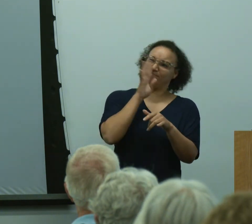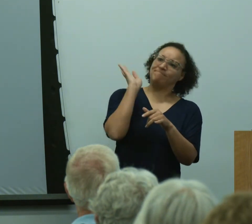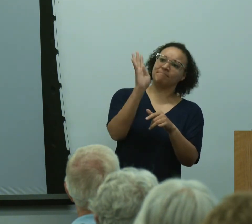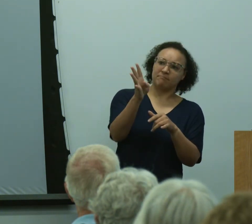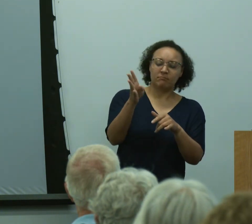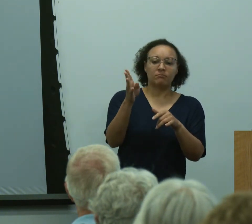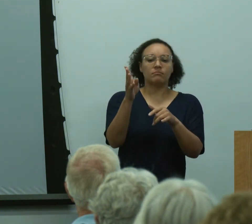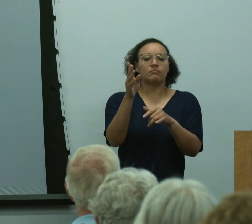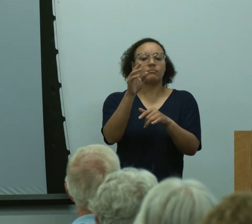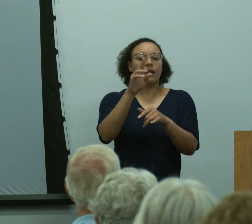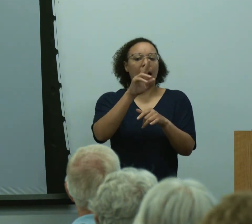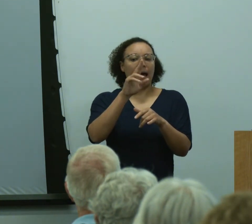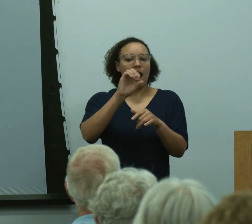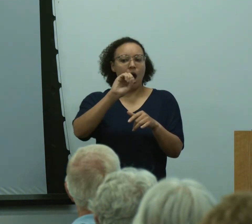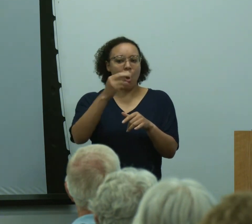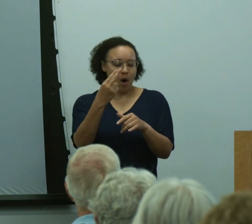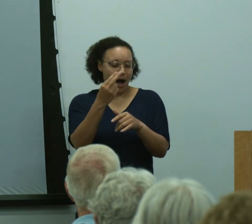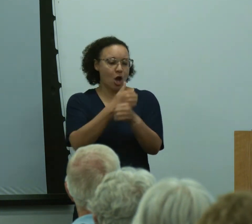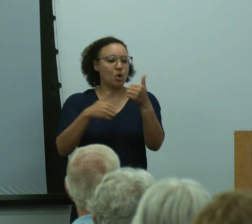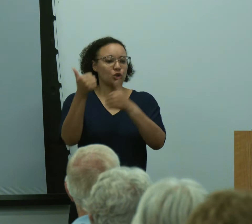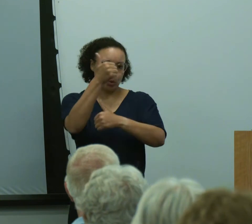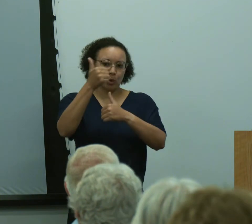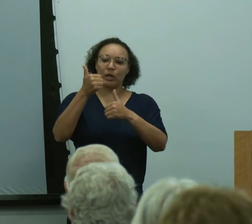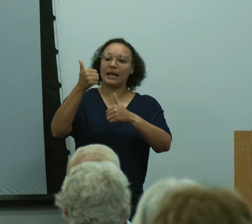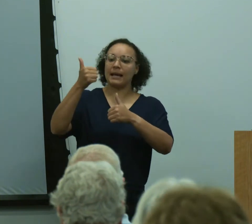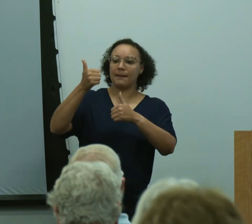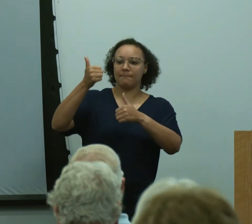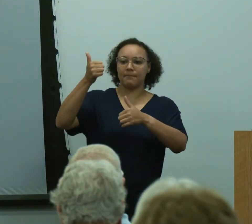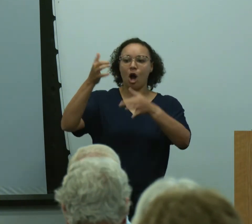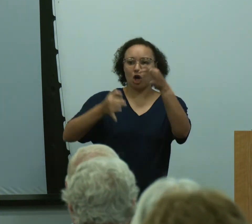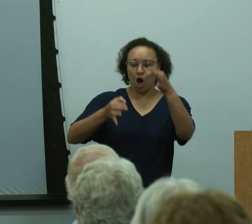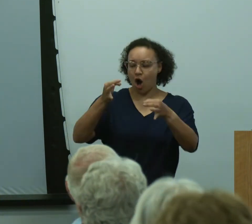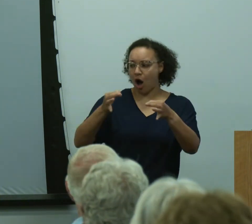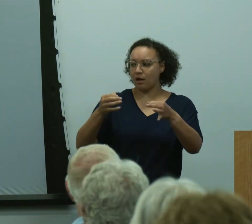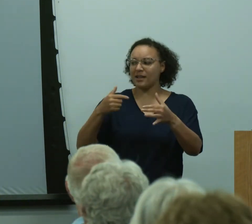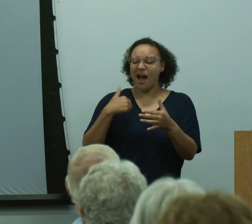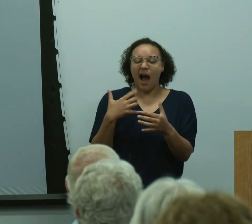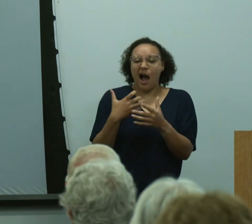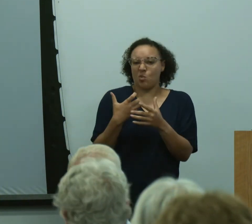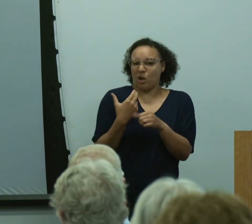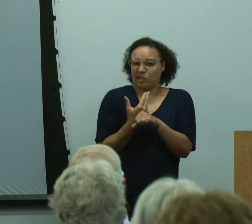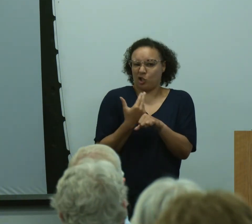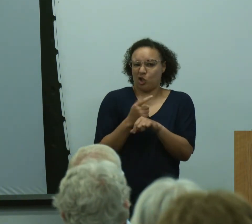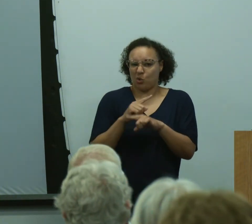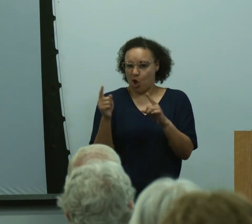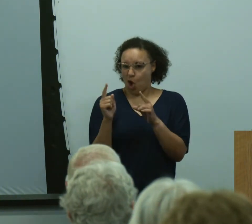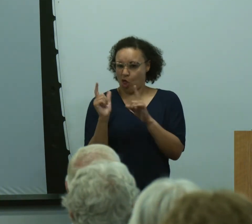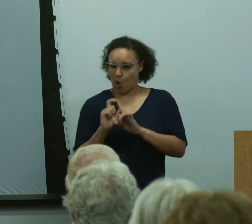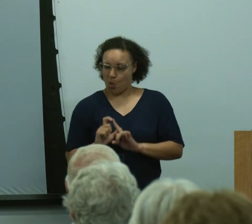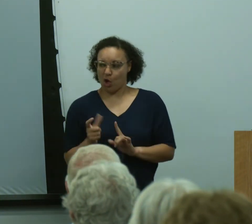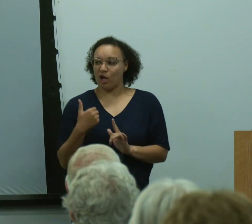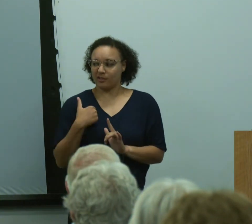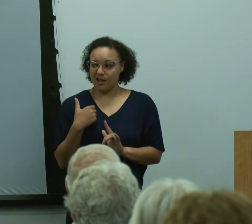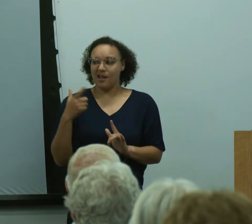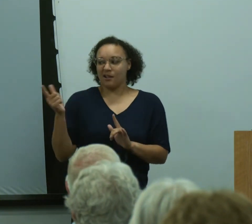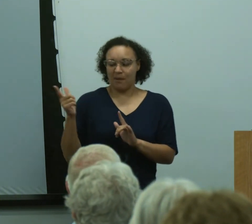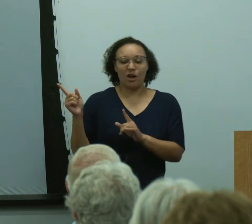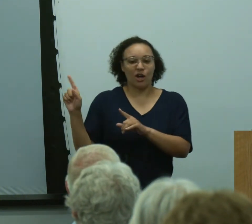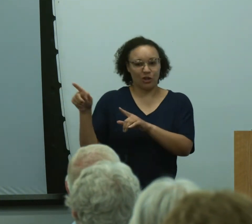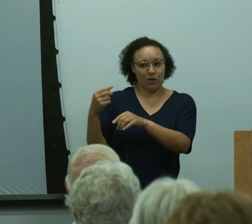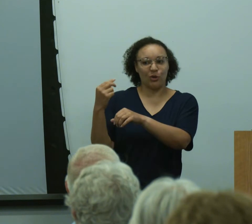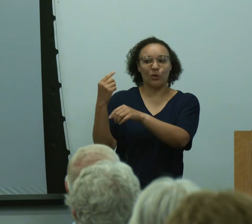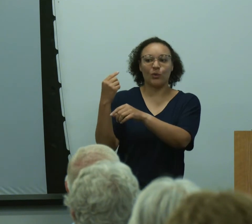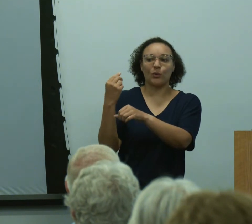Turner, I was going to use another term like arrogance or unethical and immoral, but I'll stick with a safe term like good faith and rule of